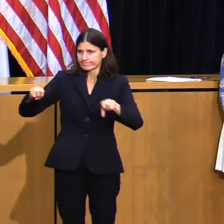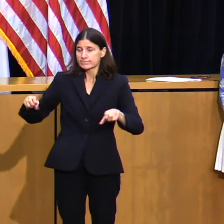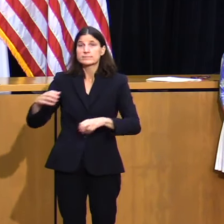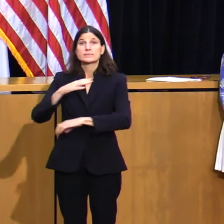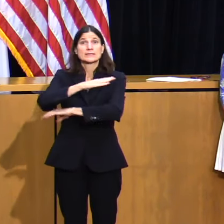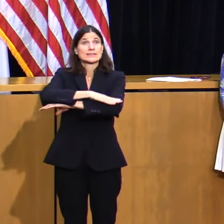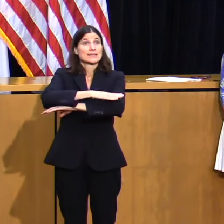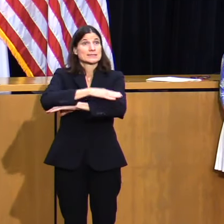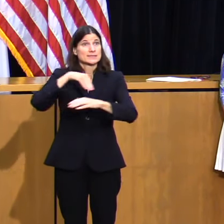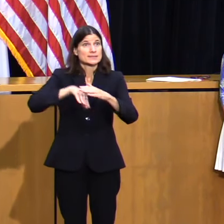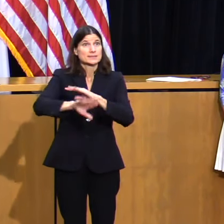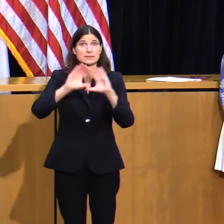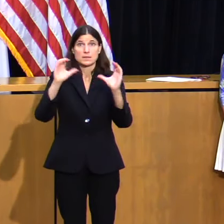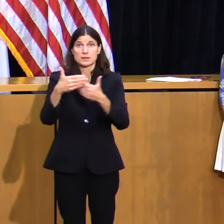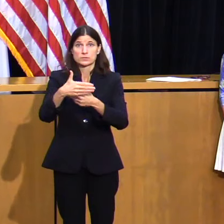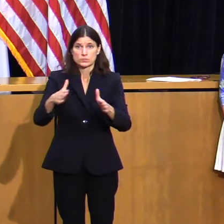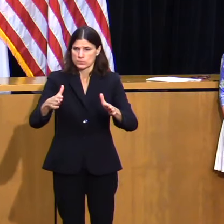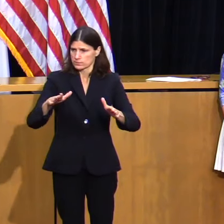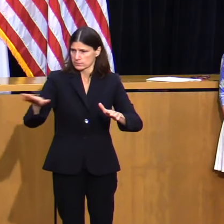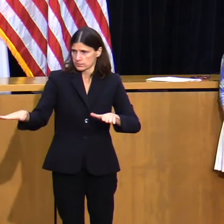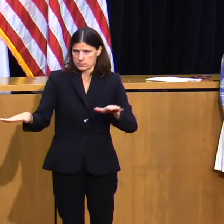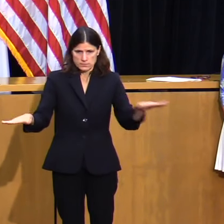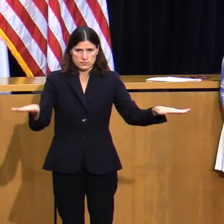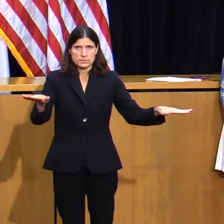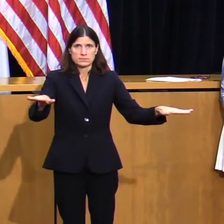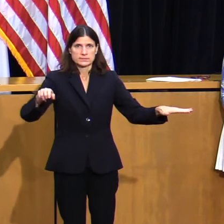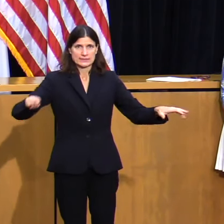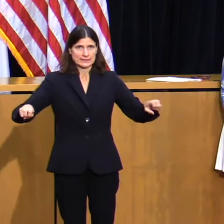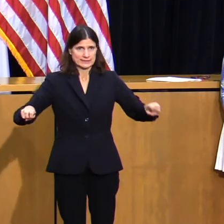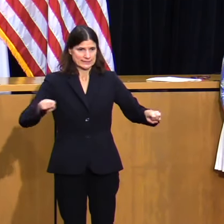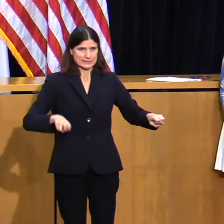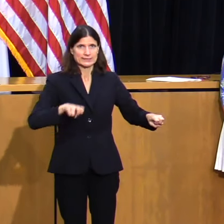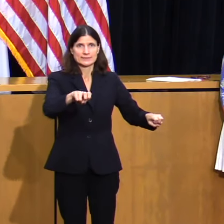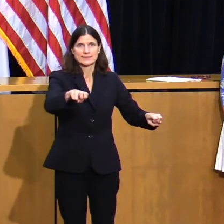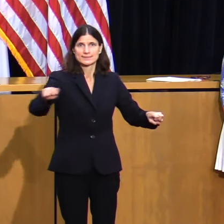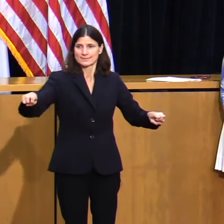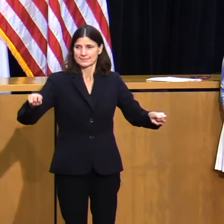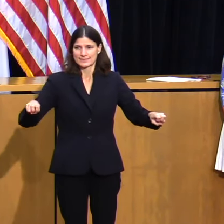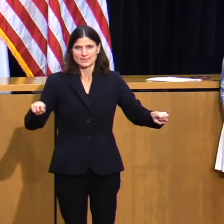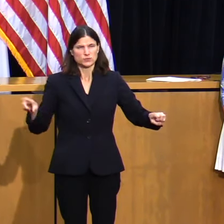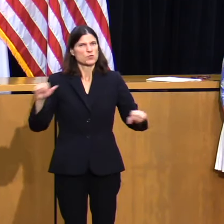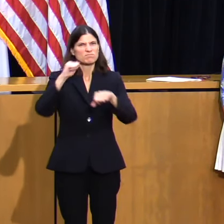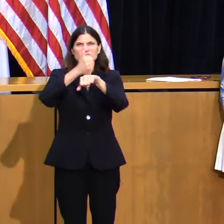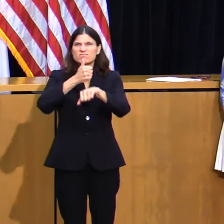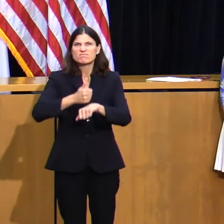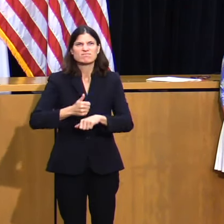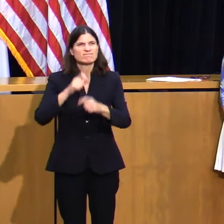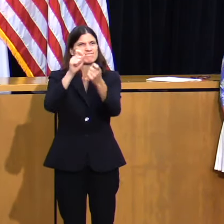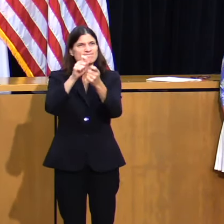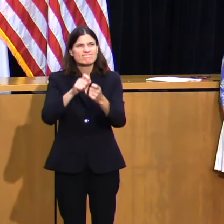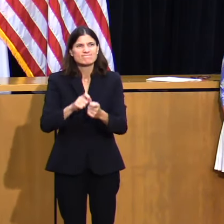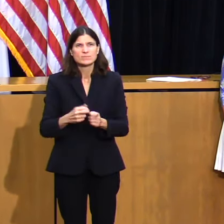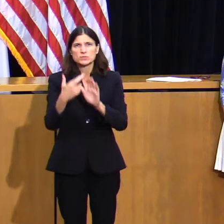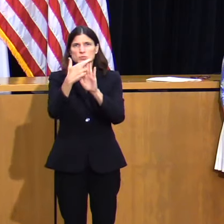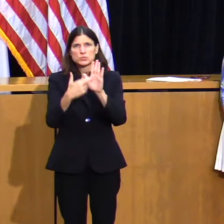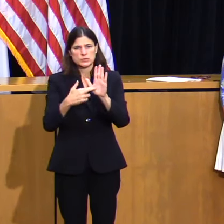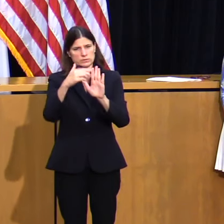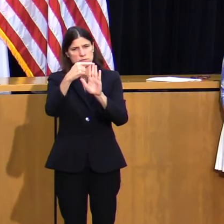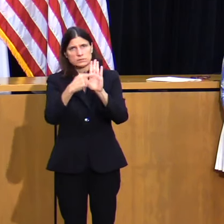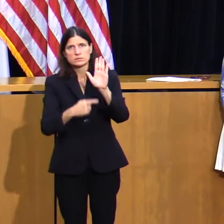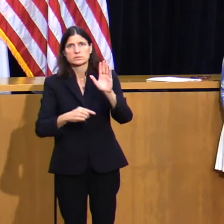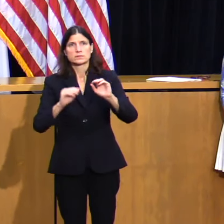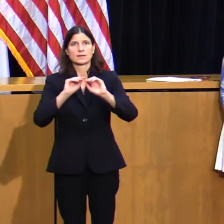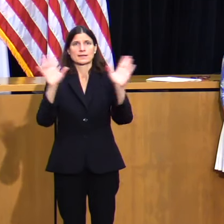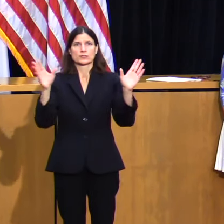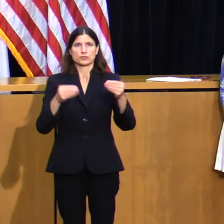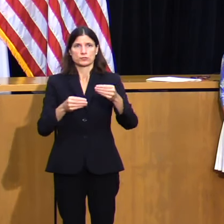the rules around sort of all the elements associated with in-person learning were worked on pretty